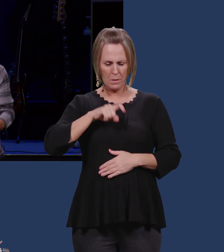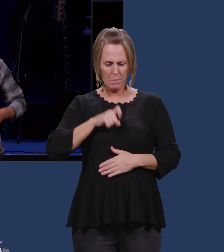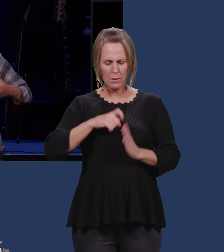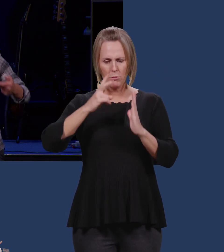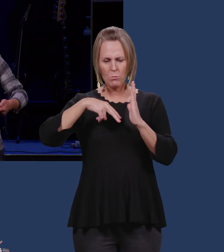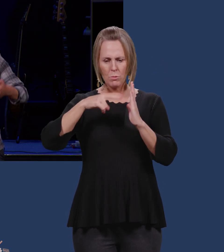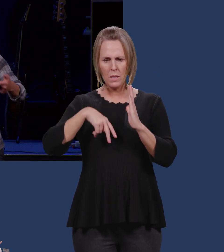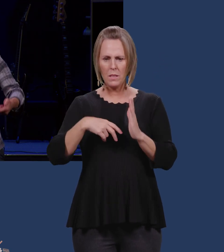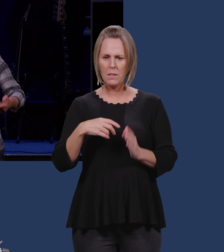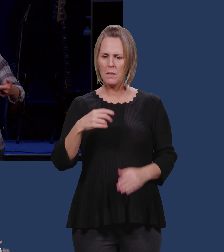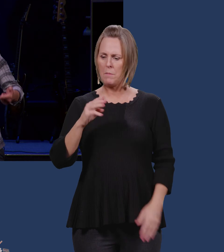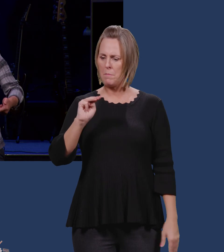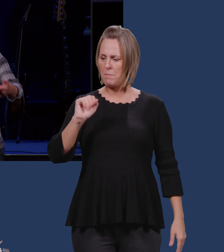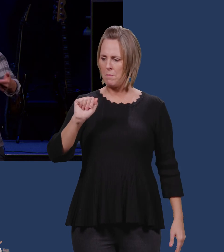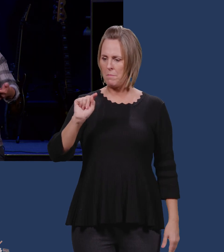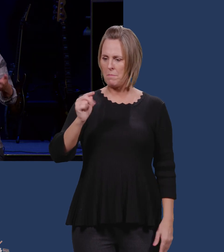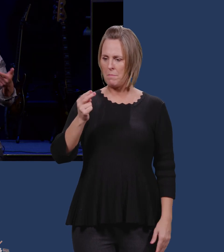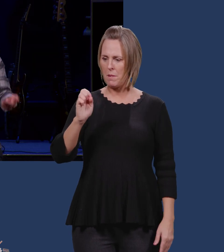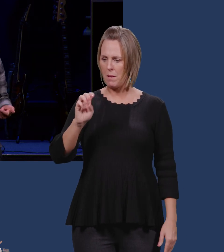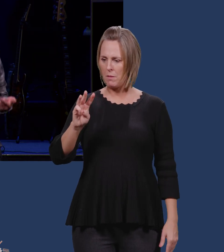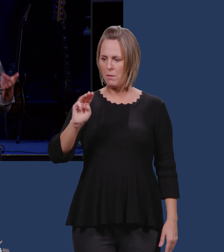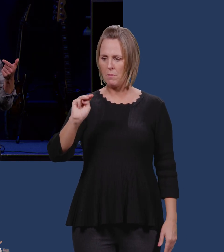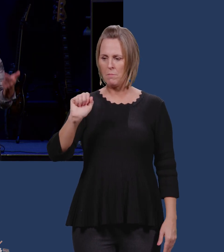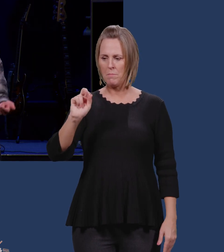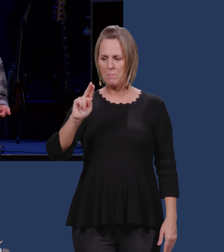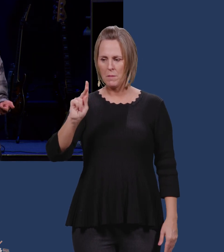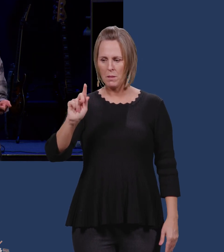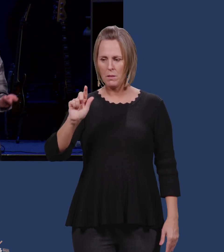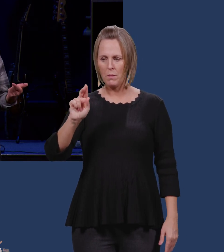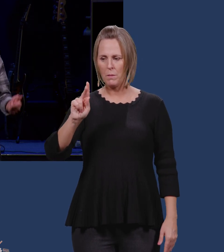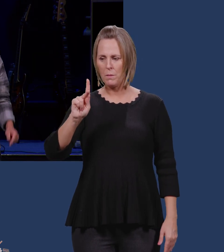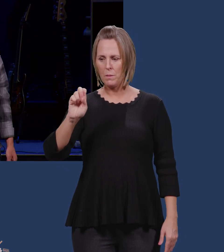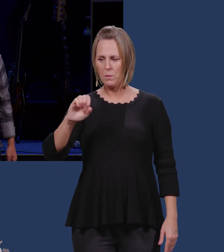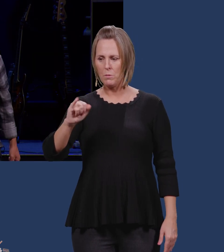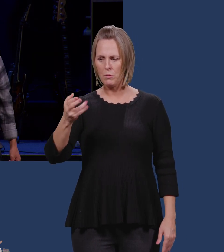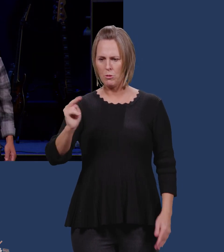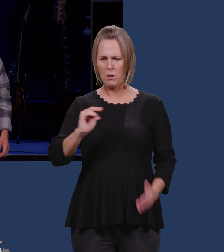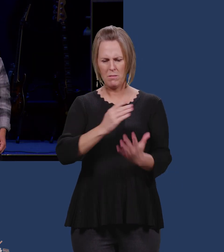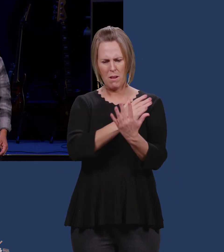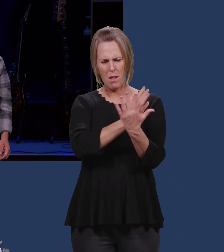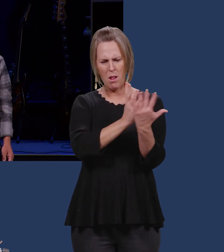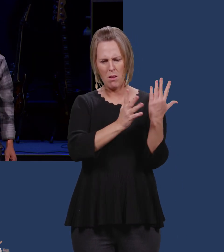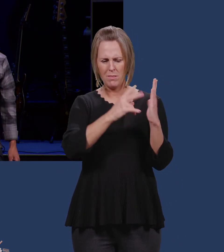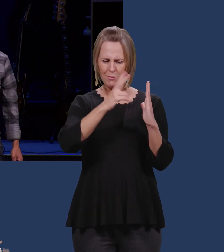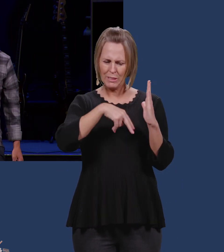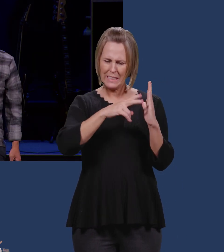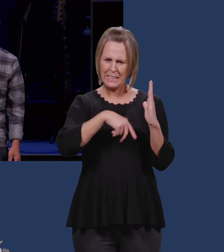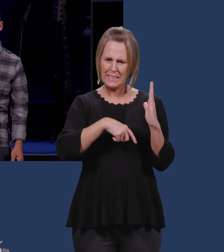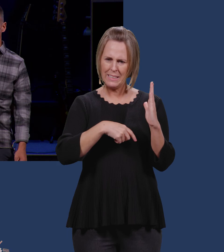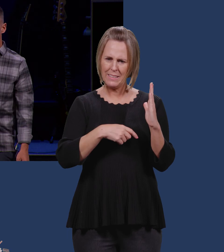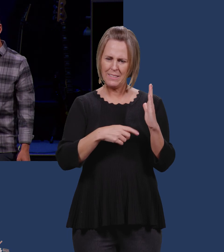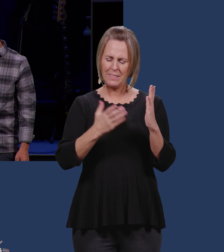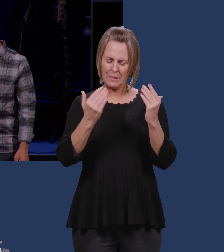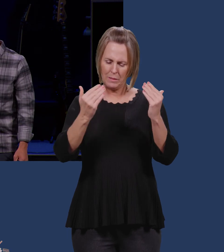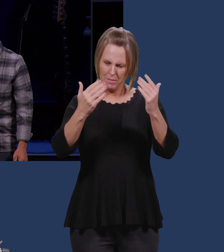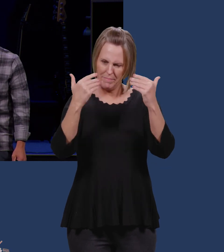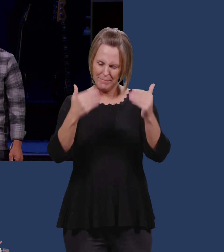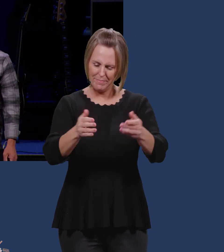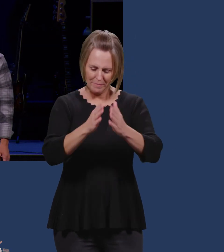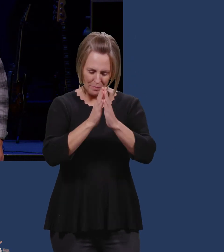do, we will find our hearts attracted to him like never before. Would you pray with me?